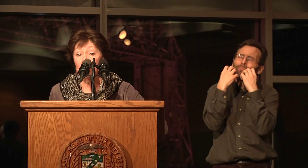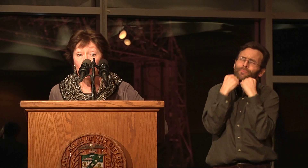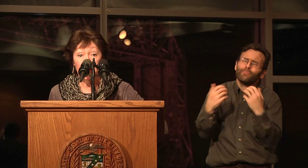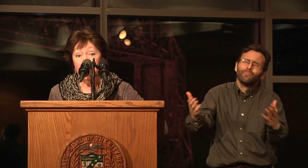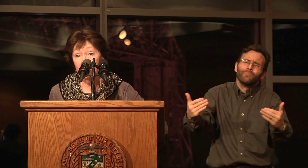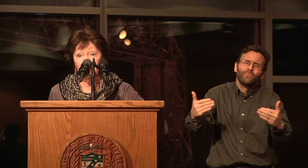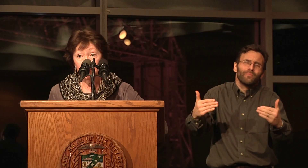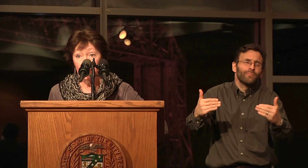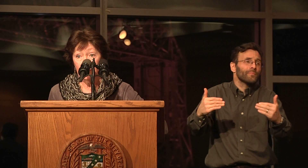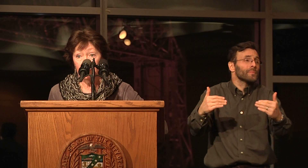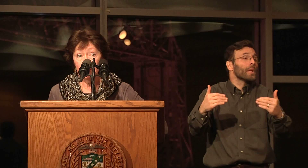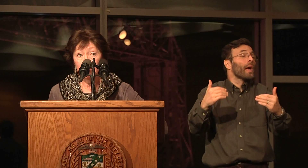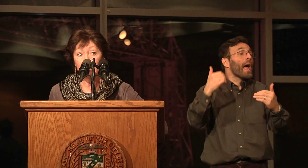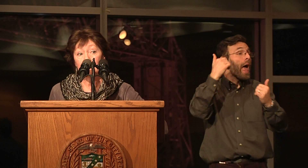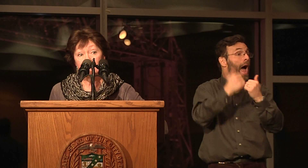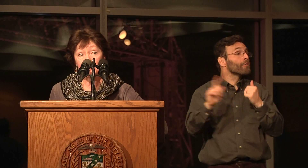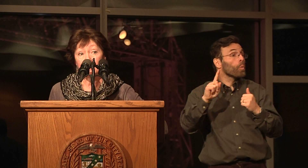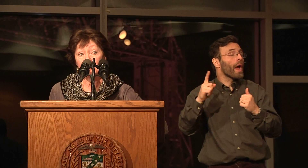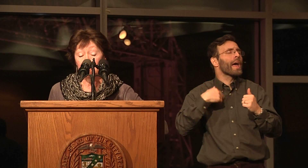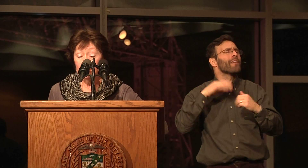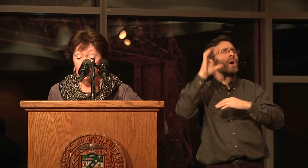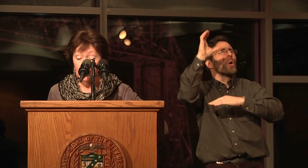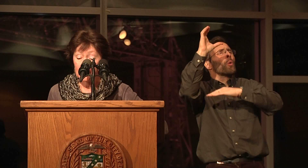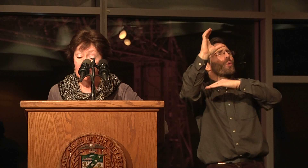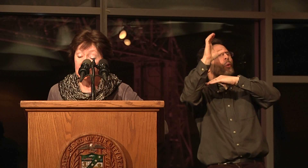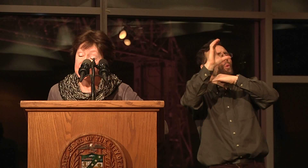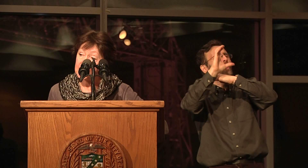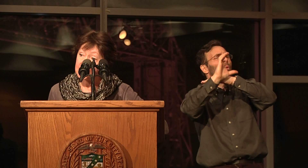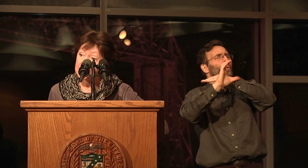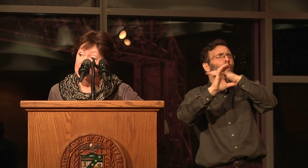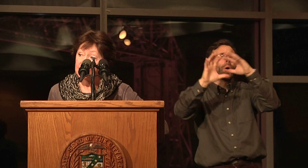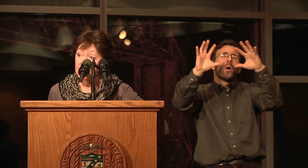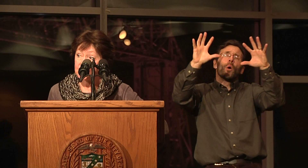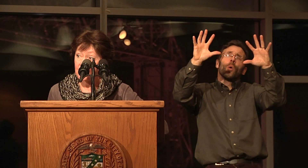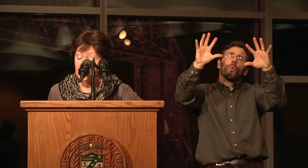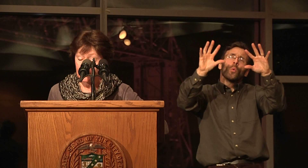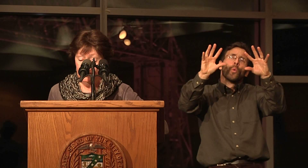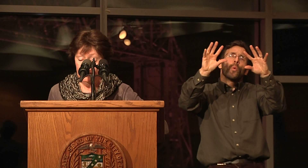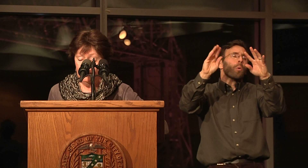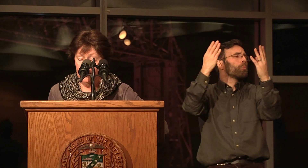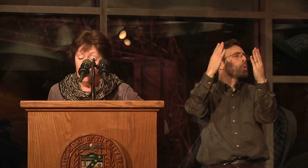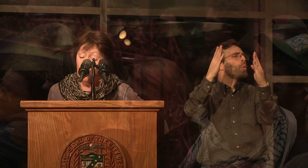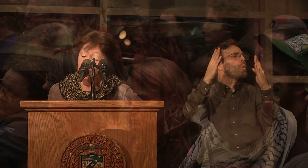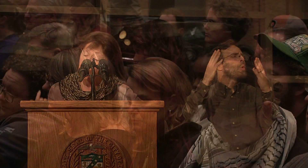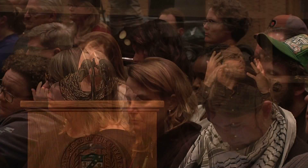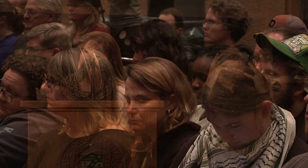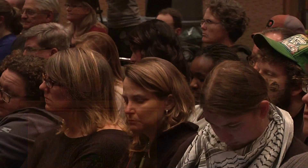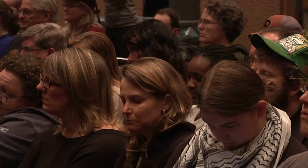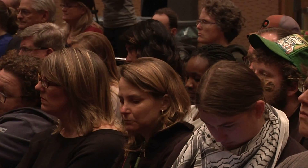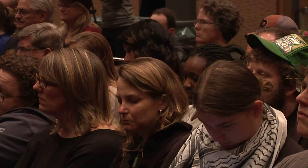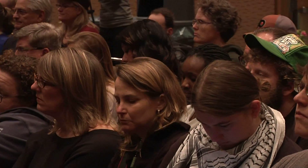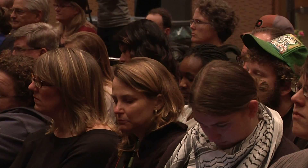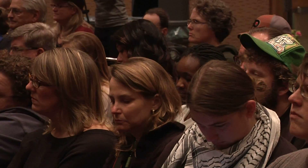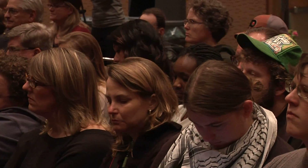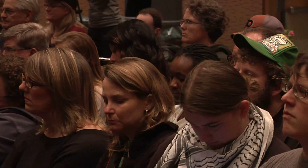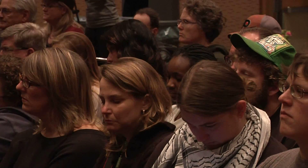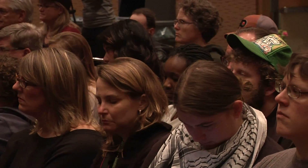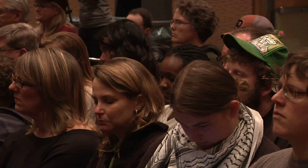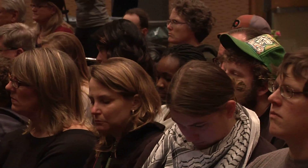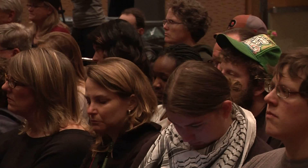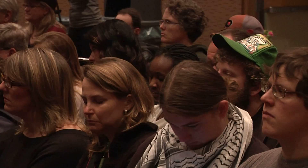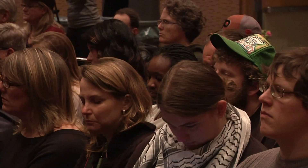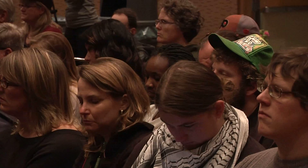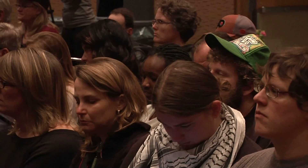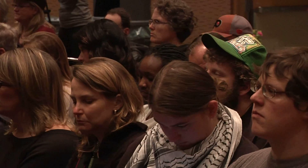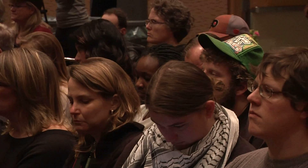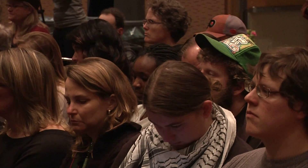the same way everywhere, the deepening blue, the dusk, the dark, upon the hungry and the